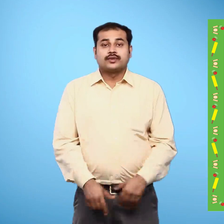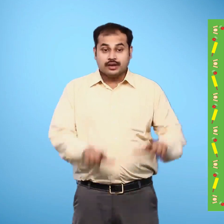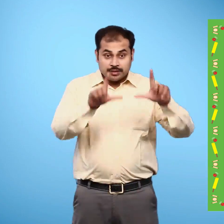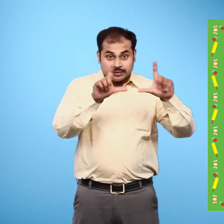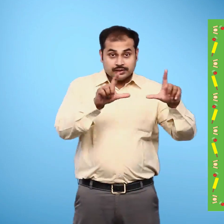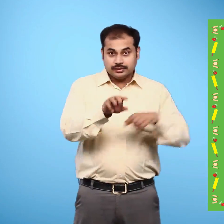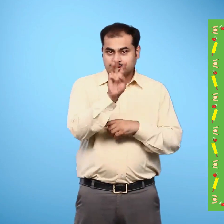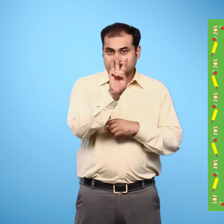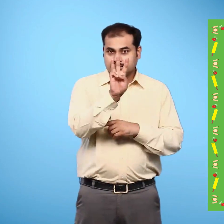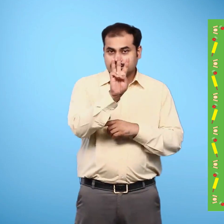Picture 3